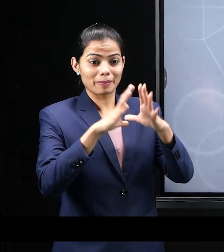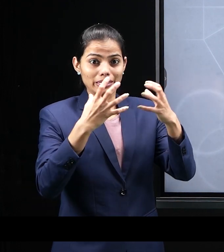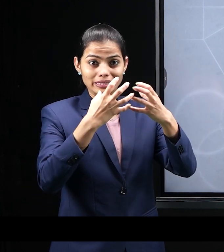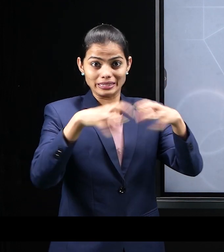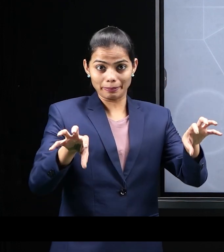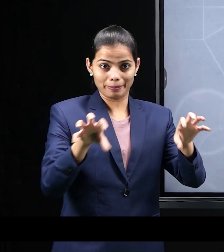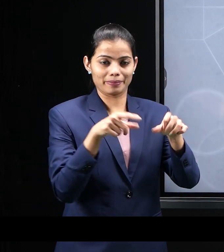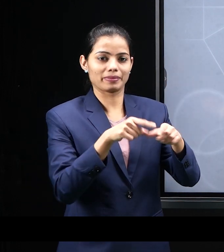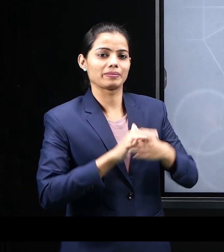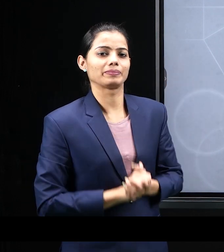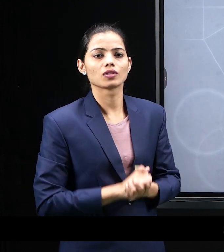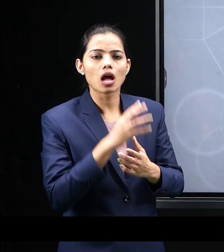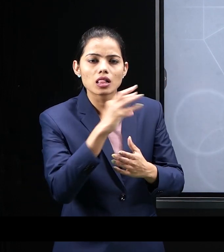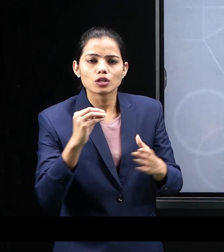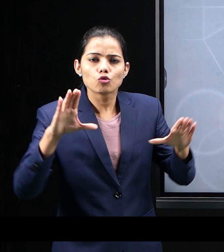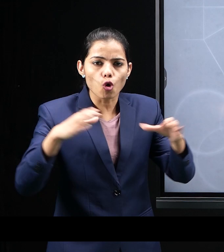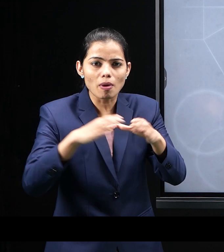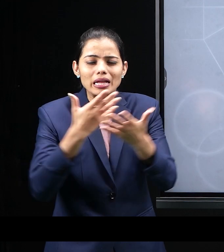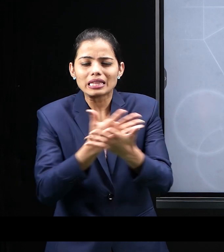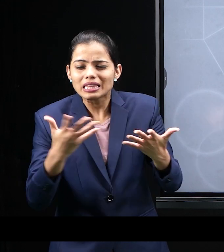proper subset and common element.